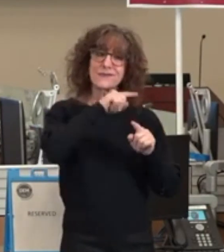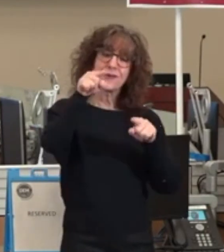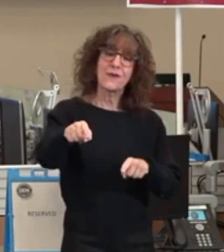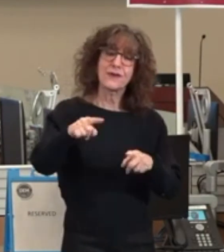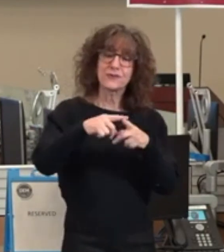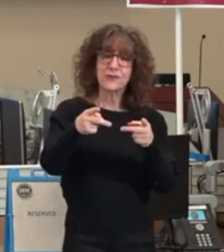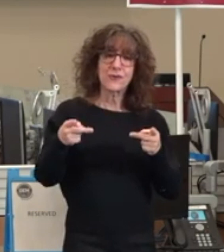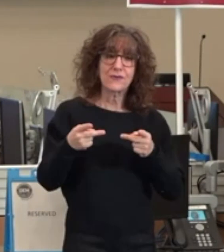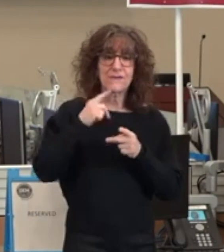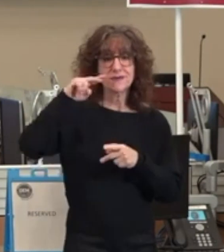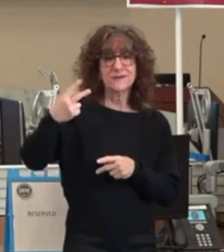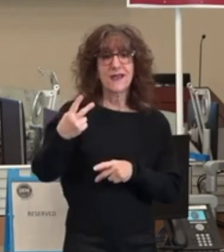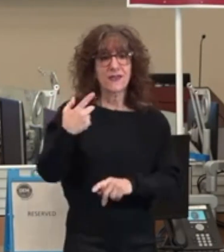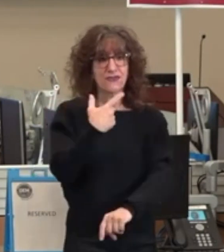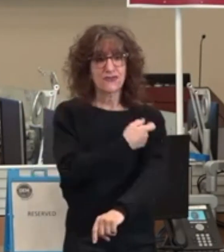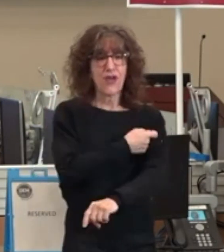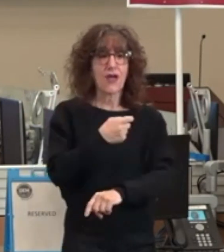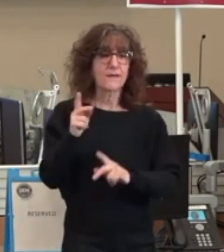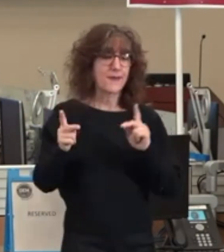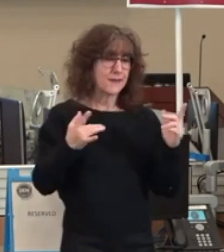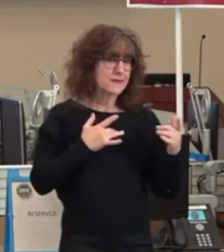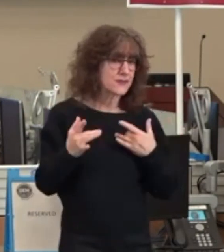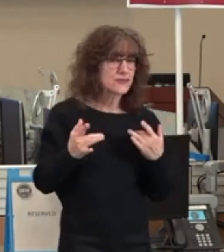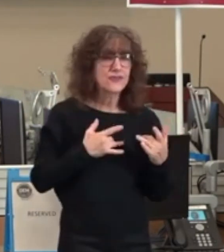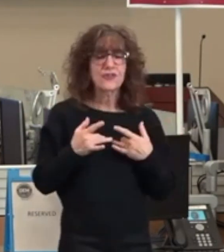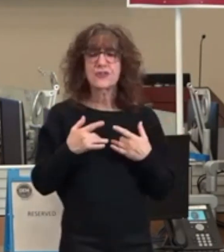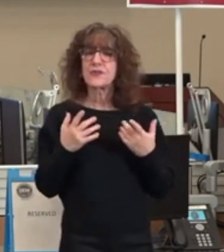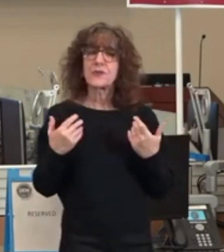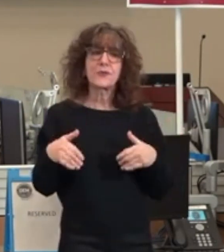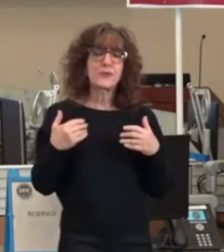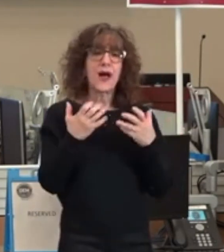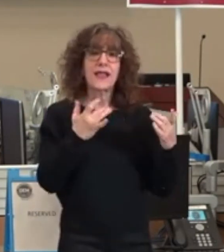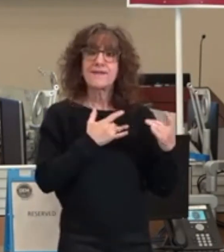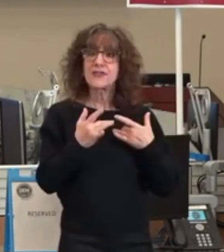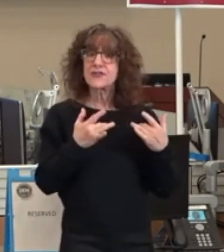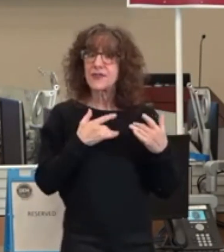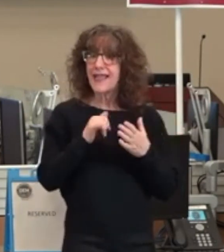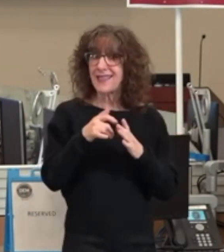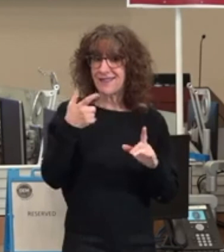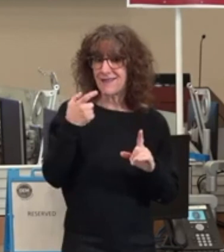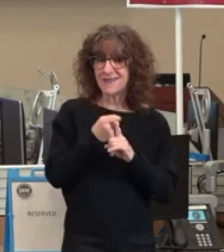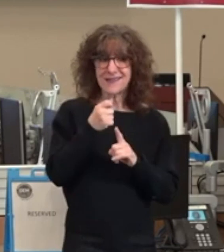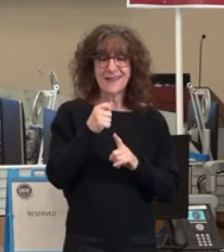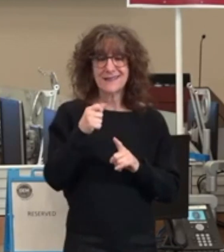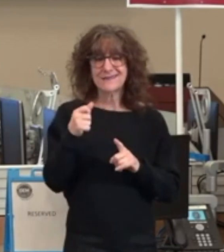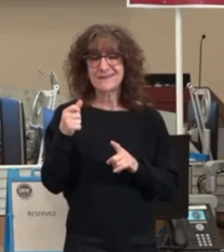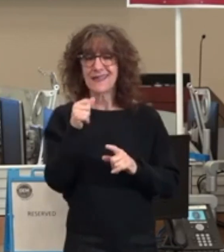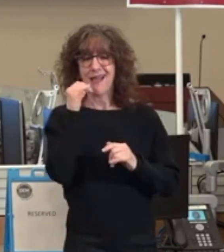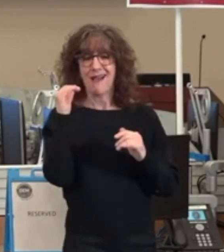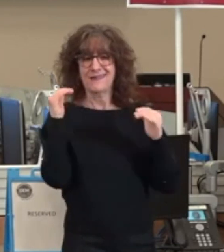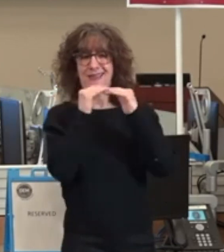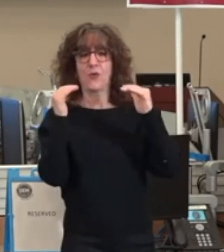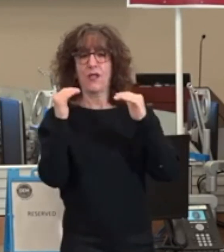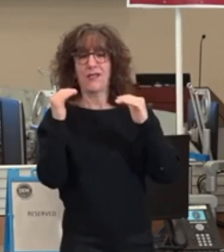our sites for a second dose. We've heard concerns from many. There is a lot of concern that the vaccine is not as good as the others